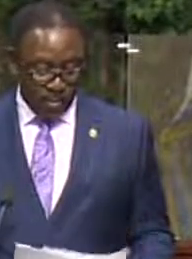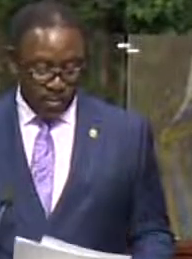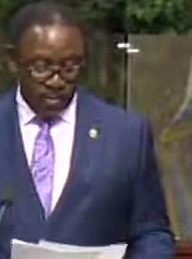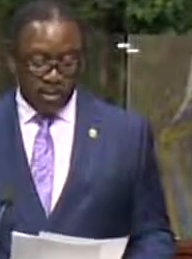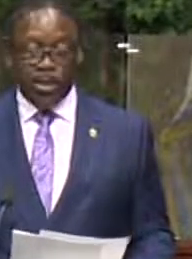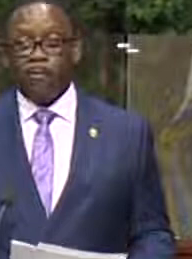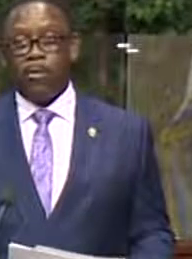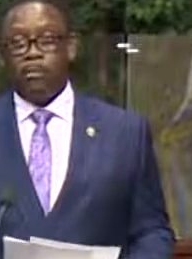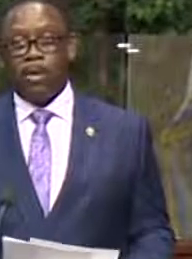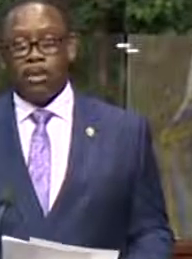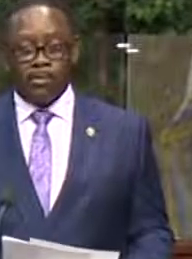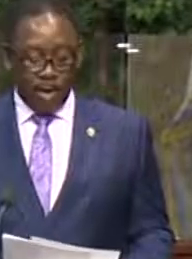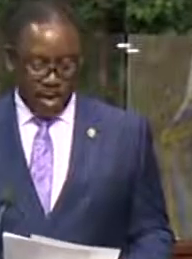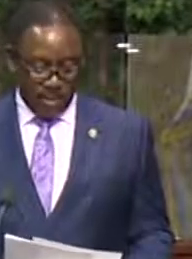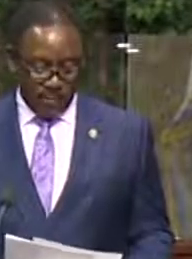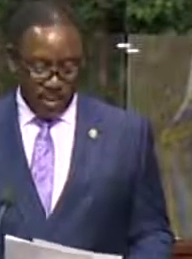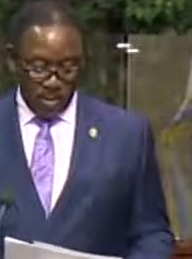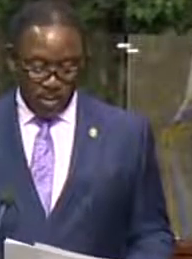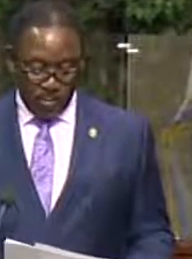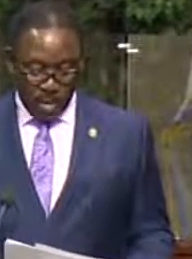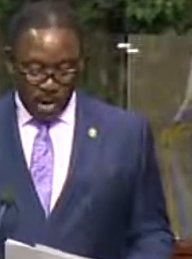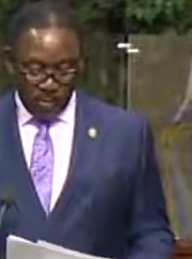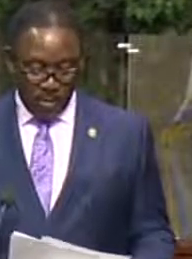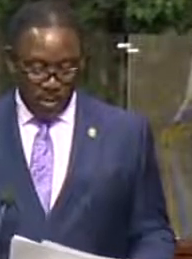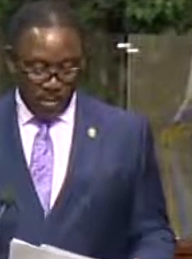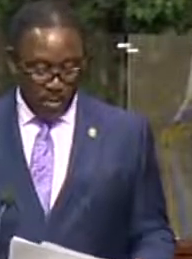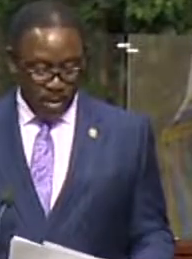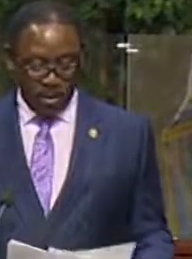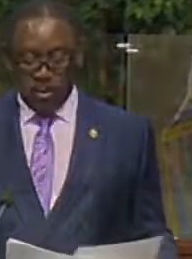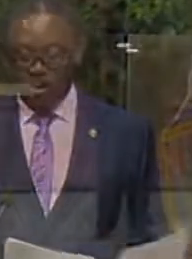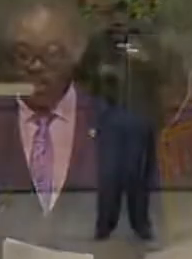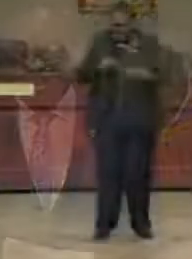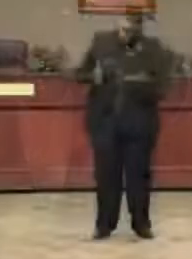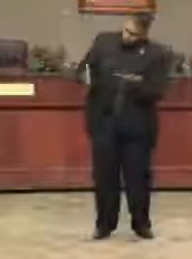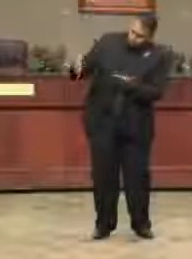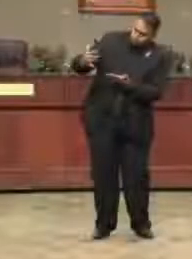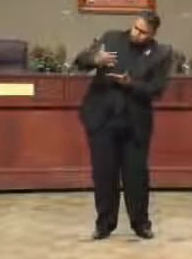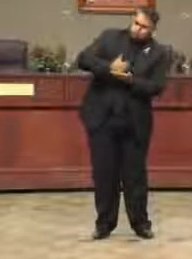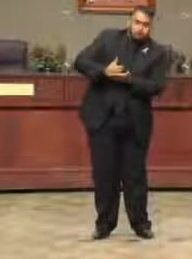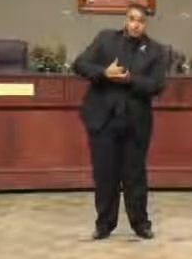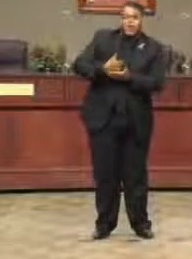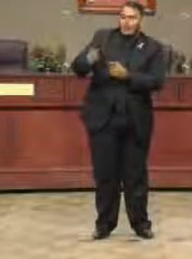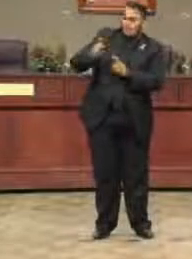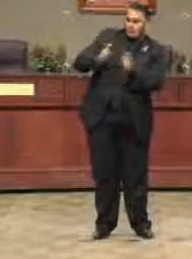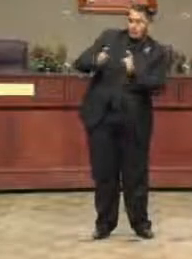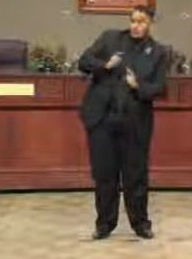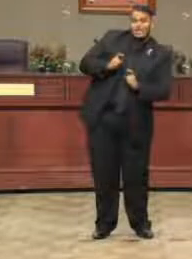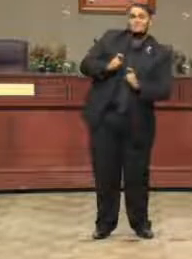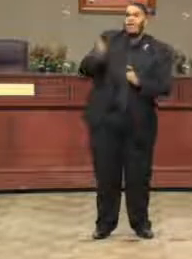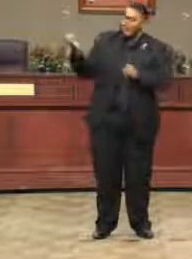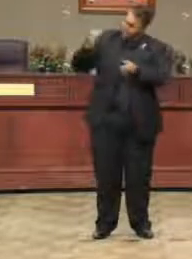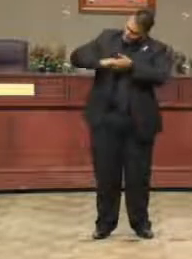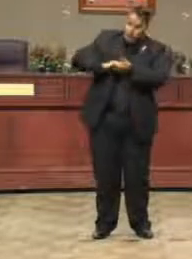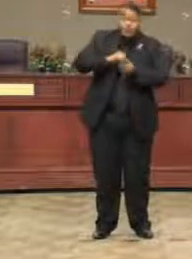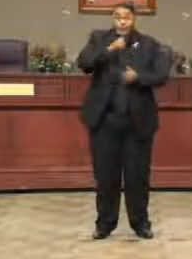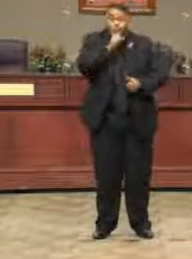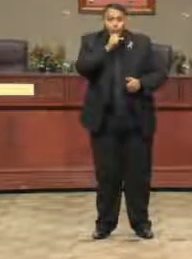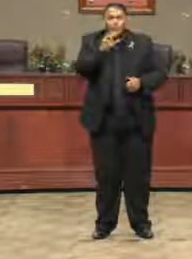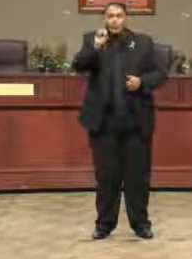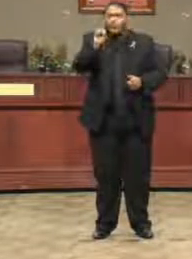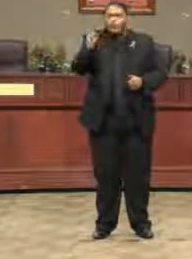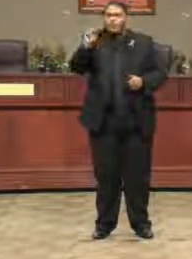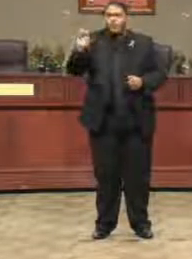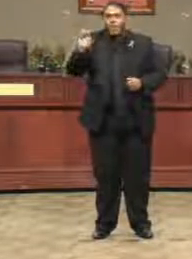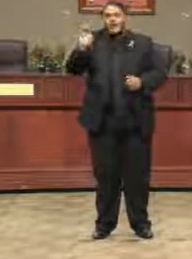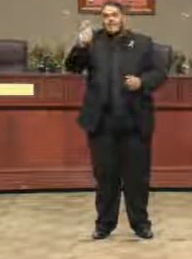be hosting several blood drives tomorrow in partnership with One Blood. Blood drives are scheduled on